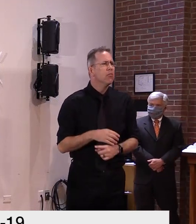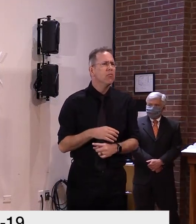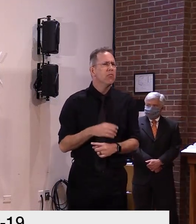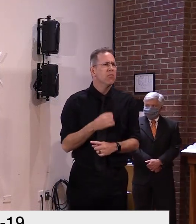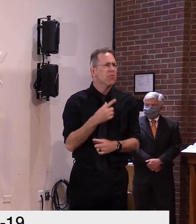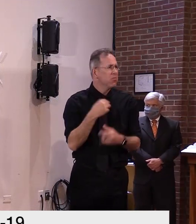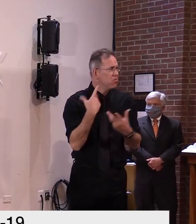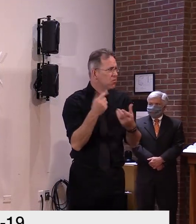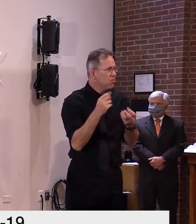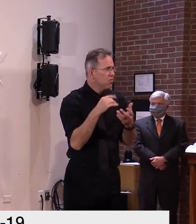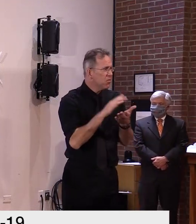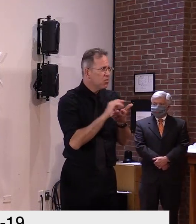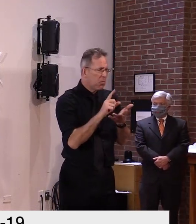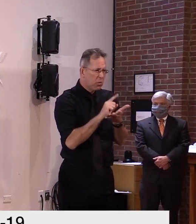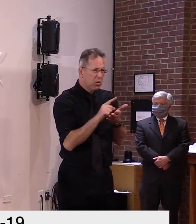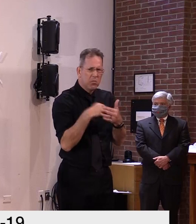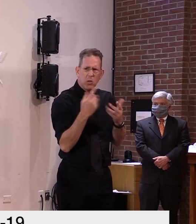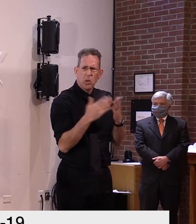Many weeks.